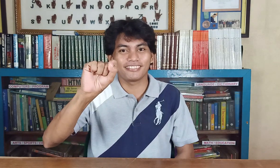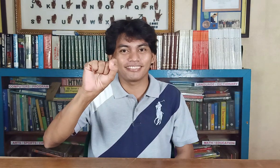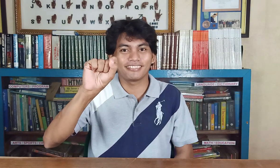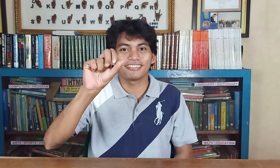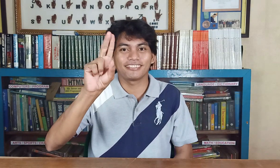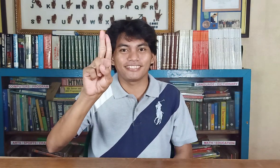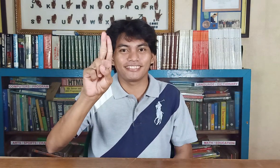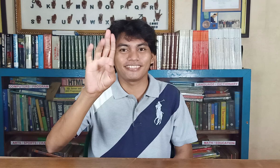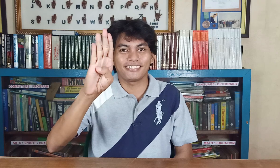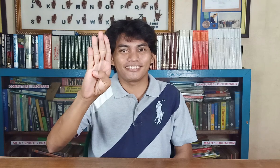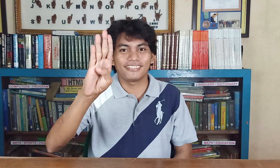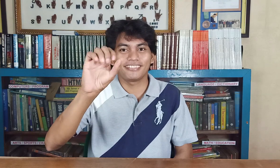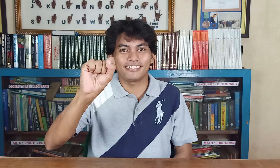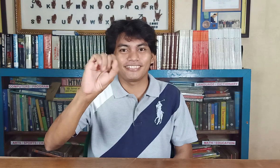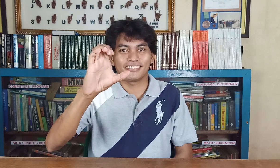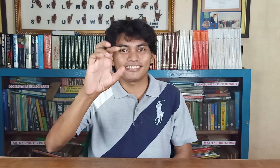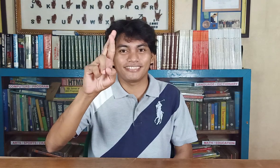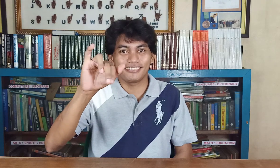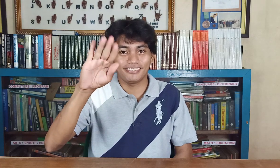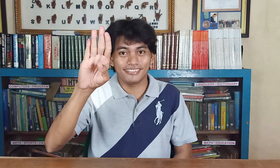to subscribe